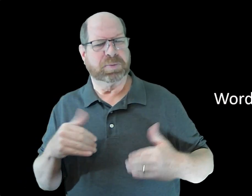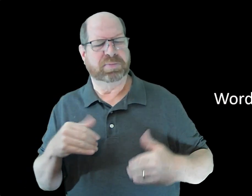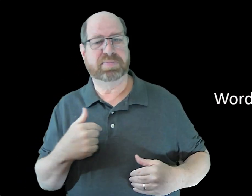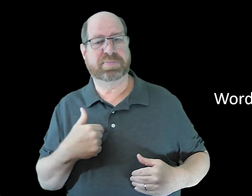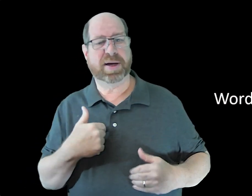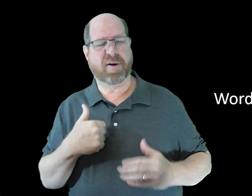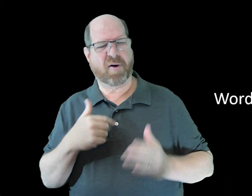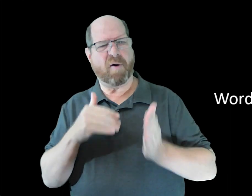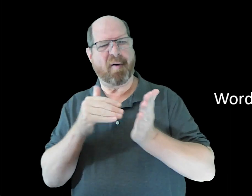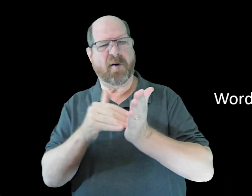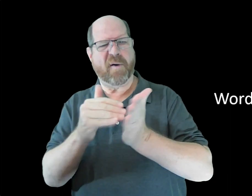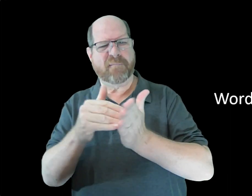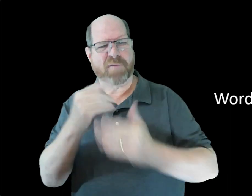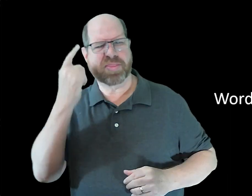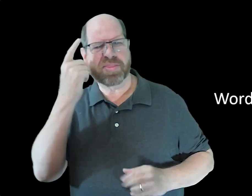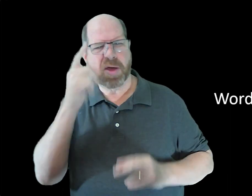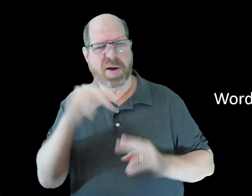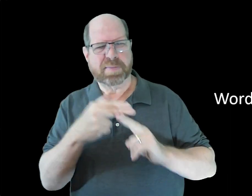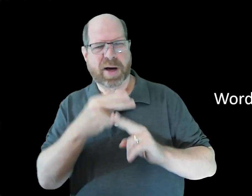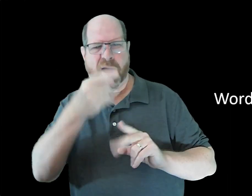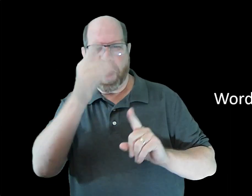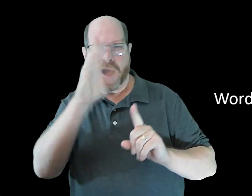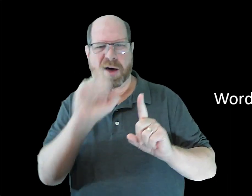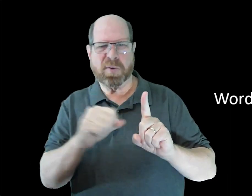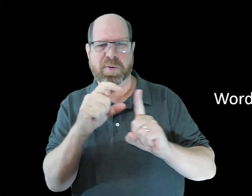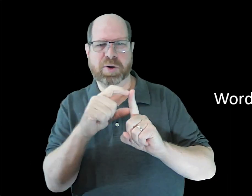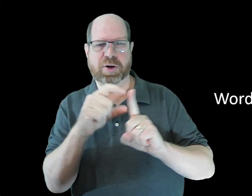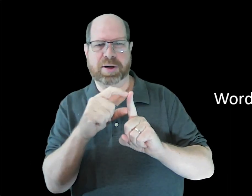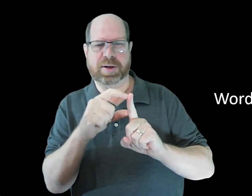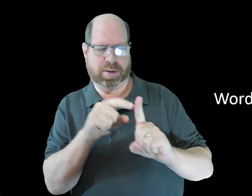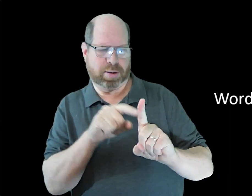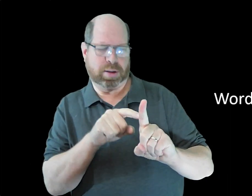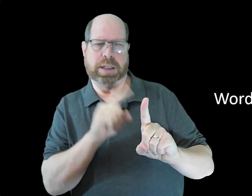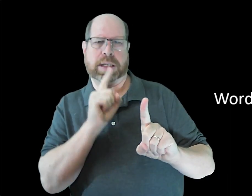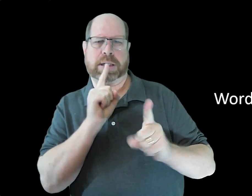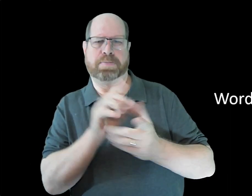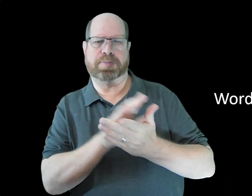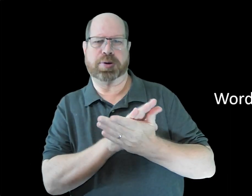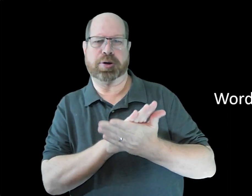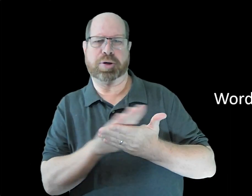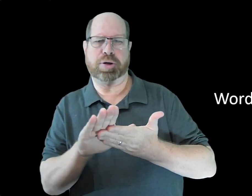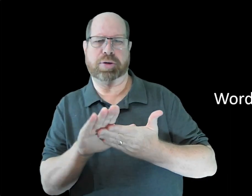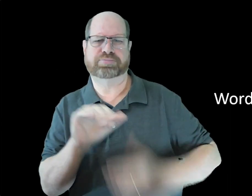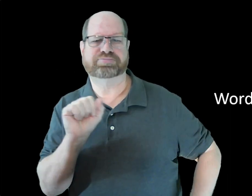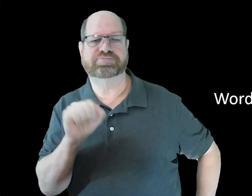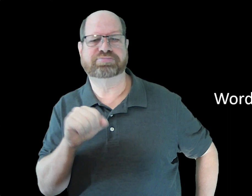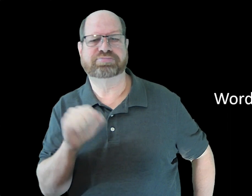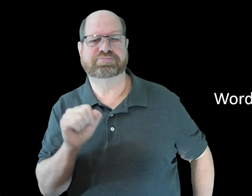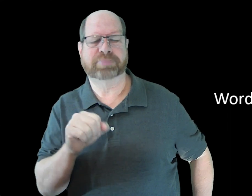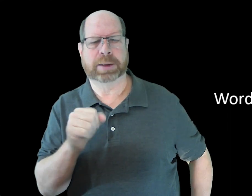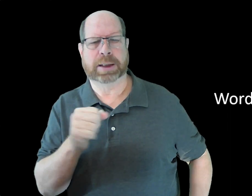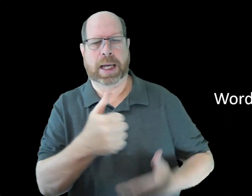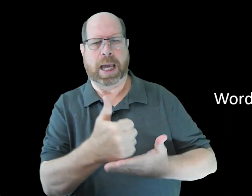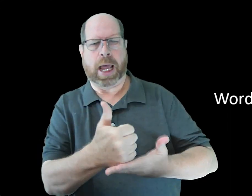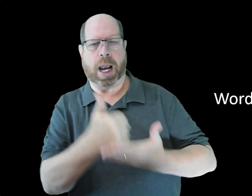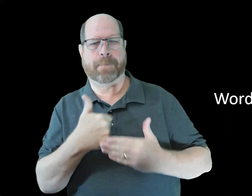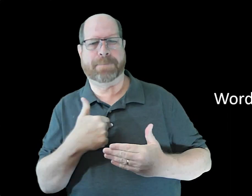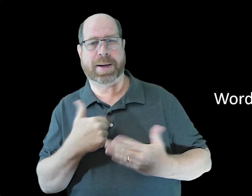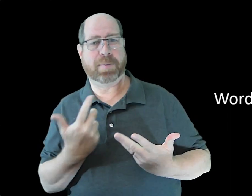battlefield. Roman, thank you very much. I know you were in the battles last night, and you will be going right back.